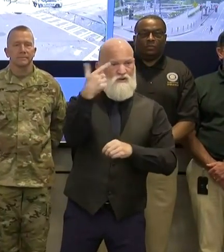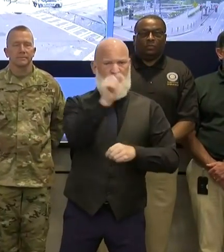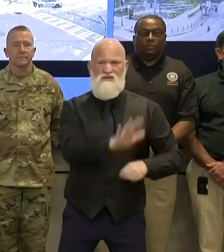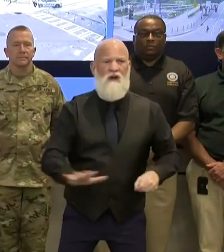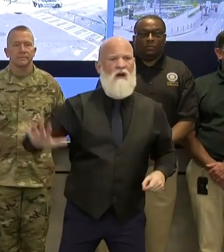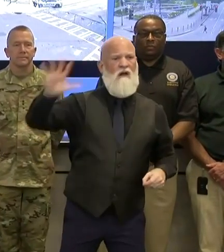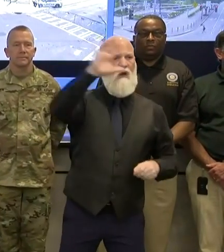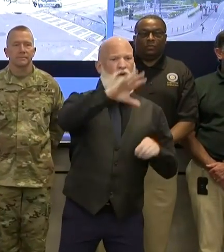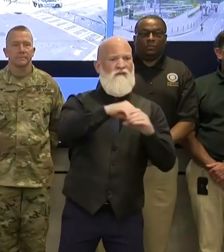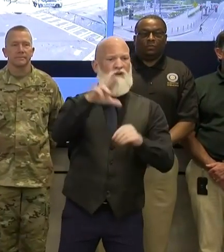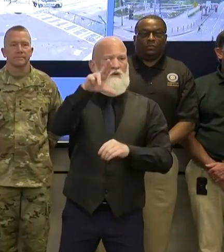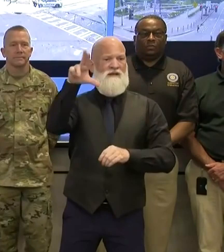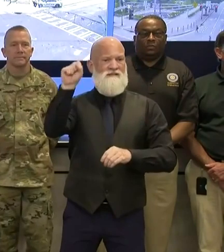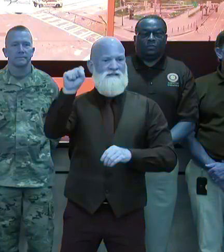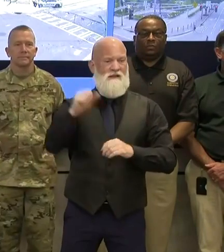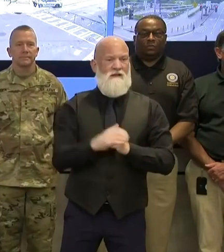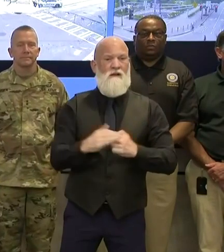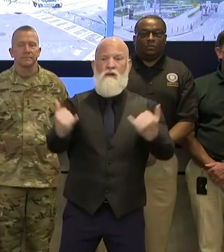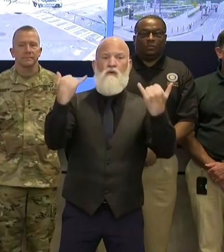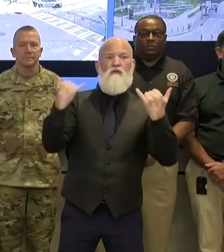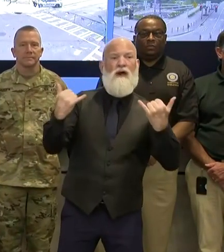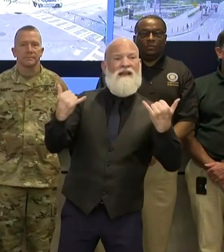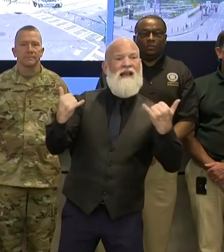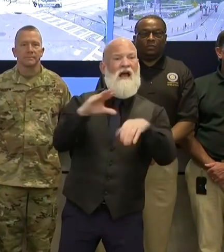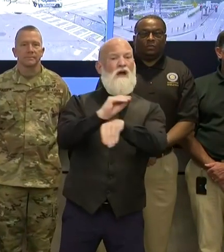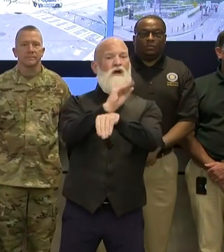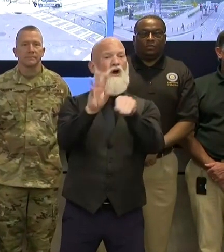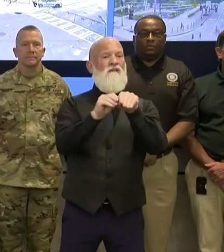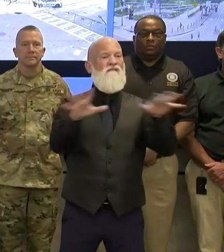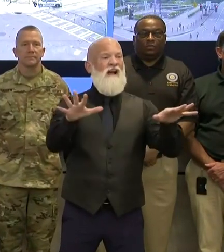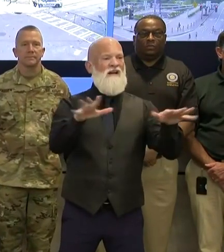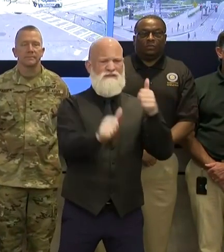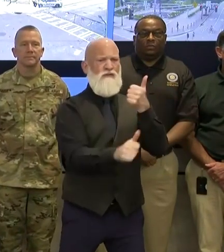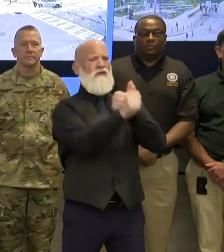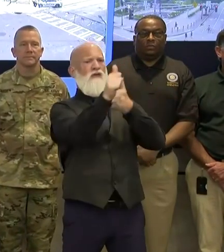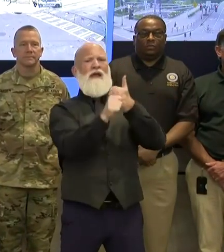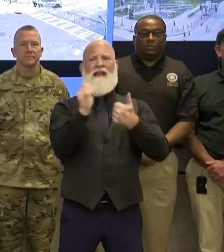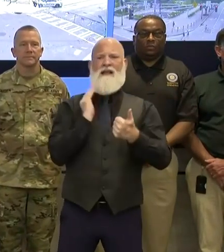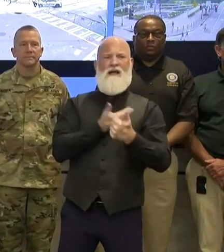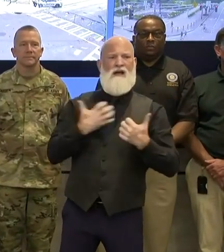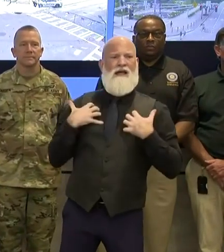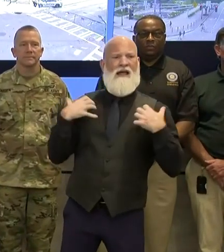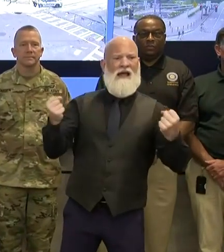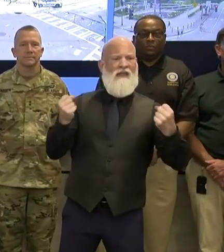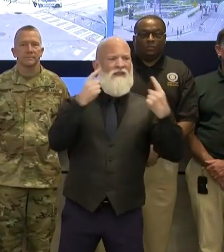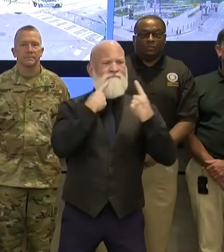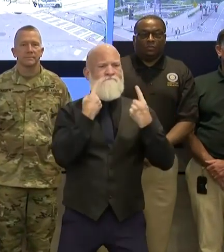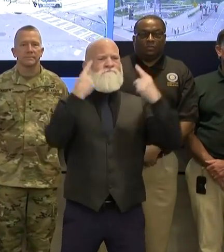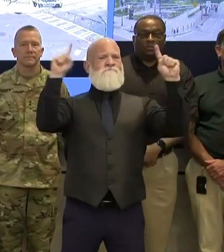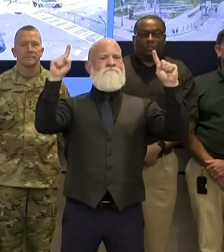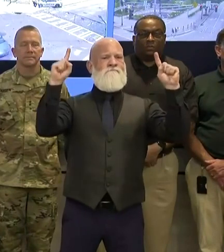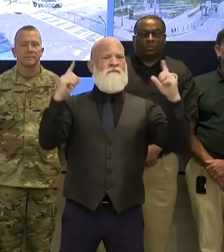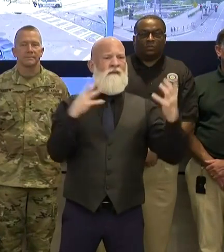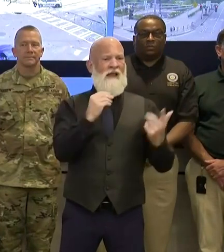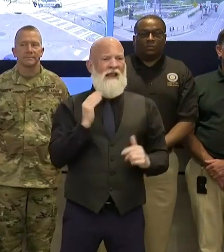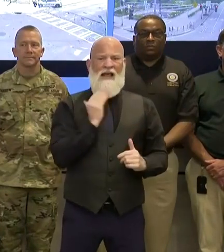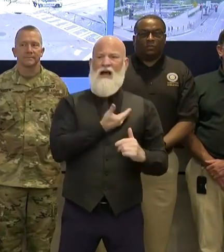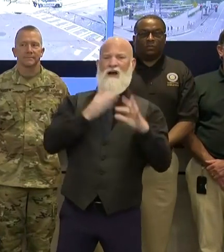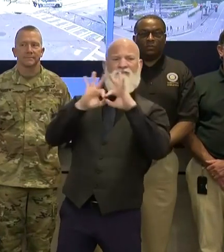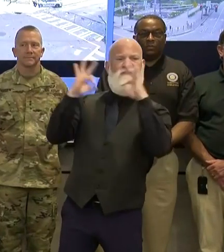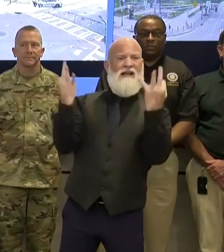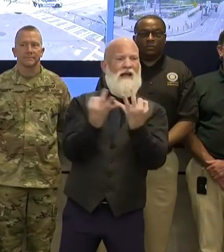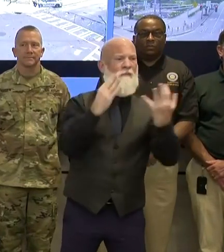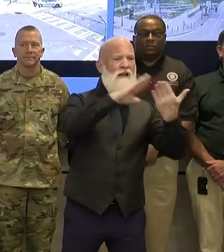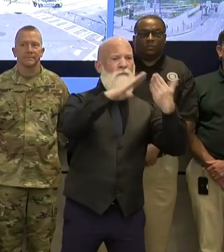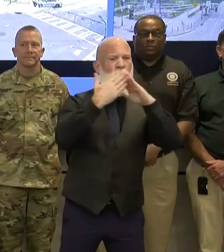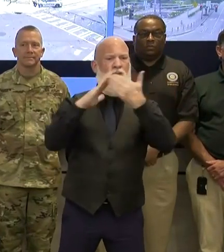pandemic. COVID-19 is threatening the health and well-being of our families and communities. Here in Georgia, this healthcare